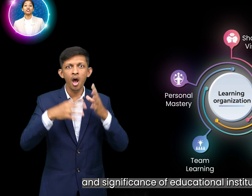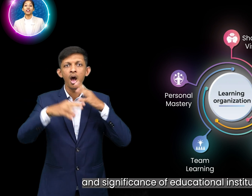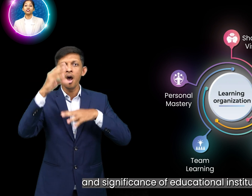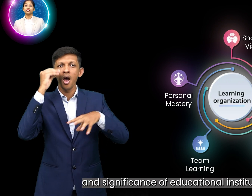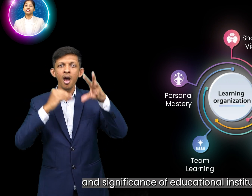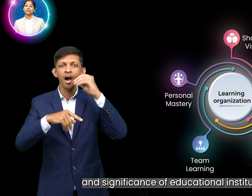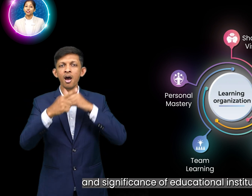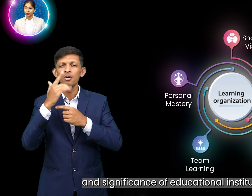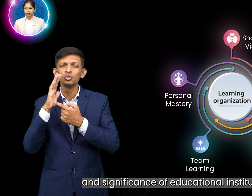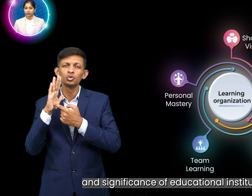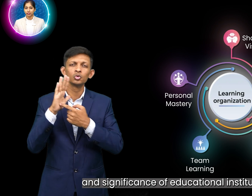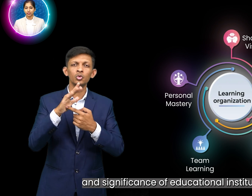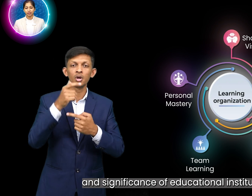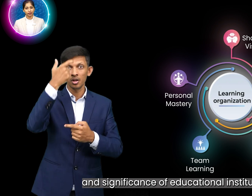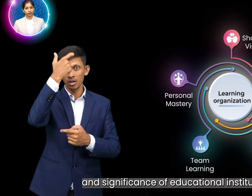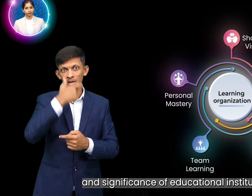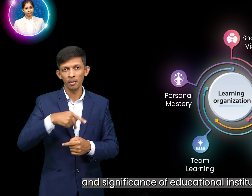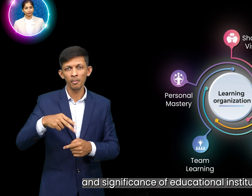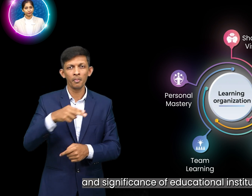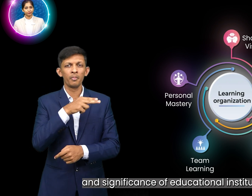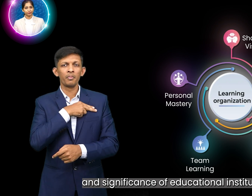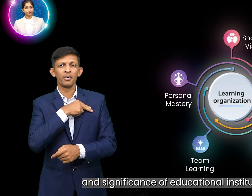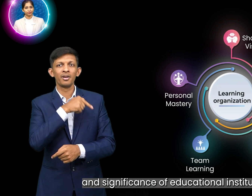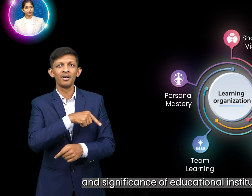of educational institutions.